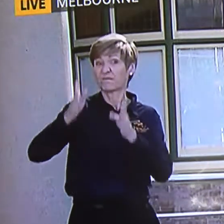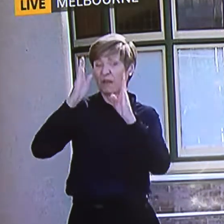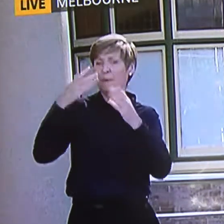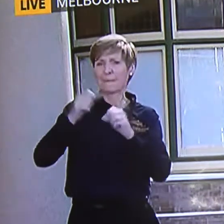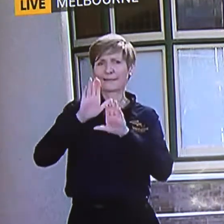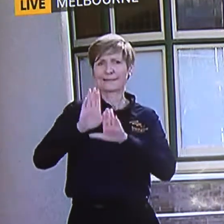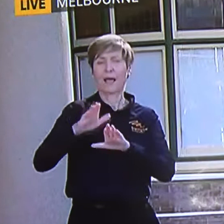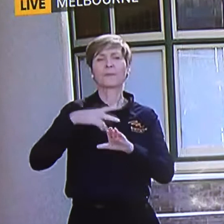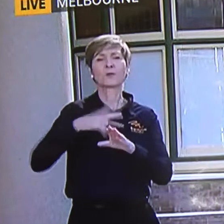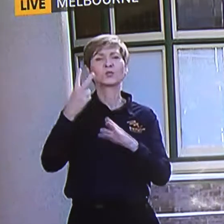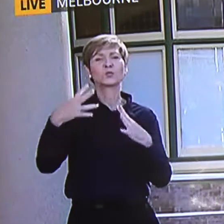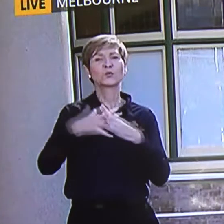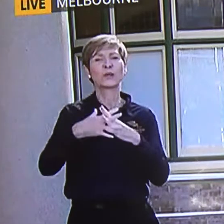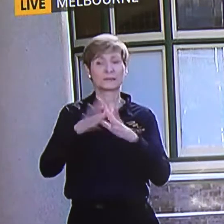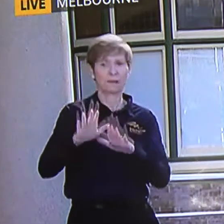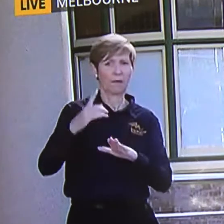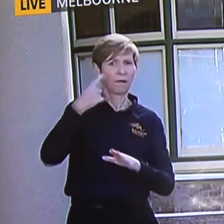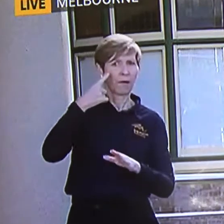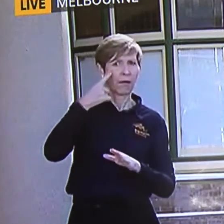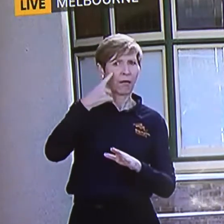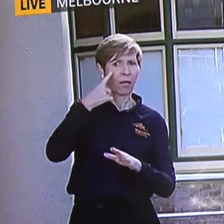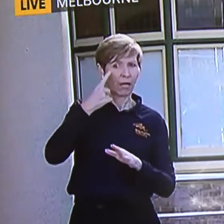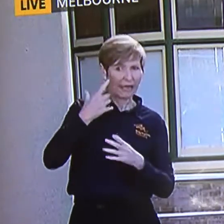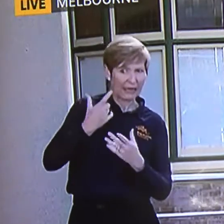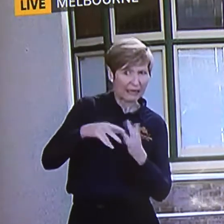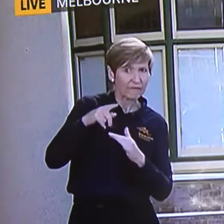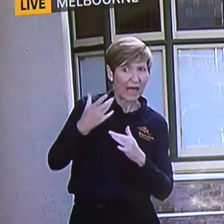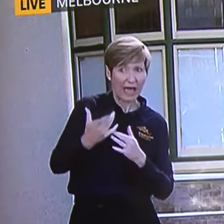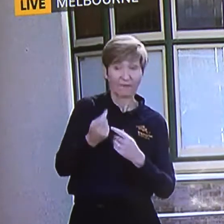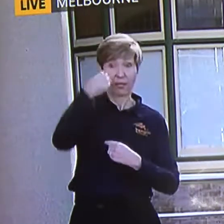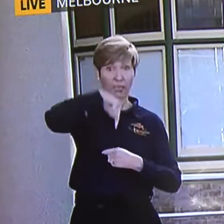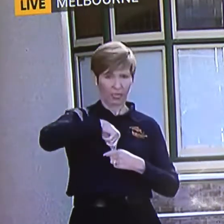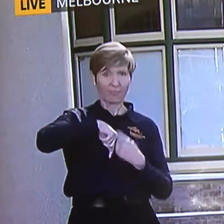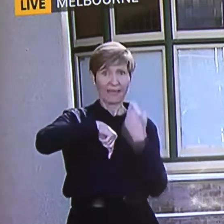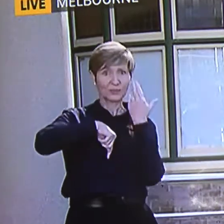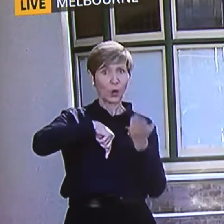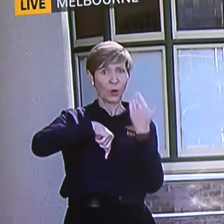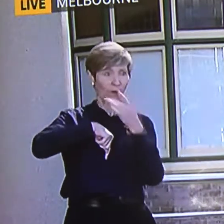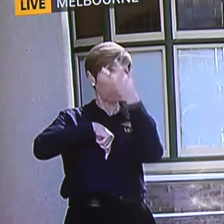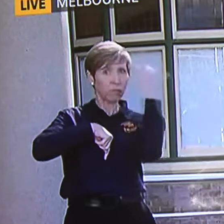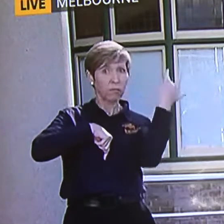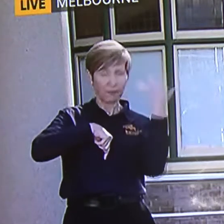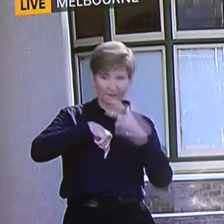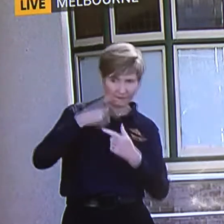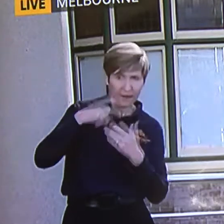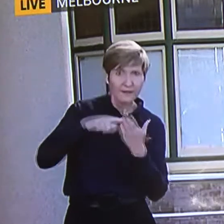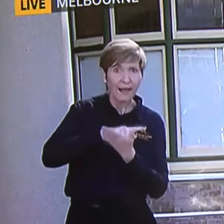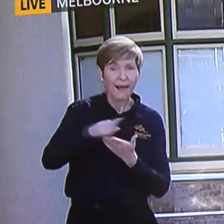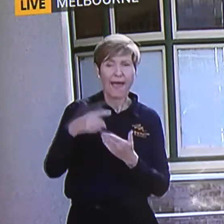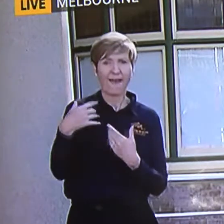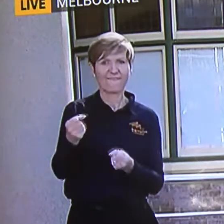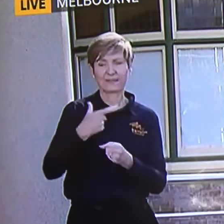quarantine period. And so there are a range of ways of dealing with patients who do have coronavirus but are at